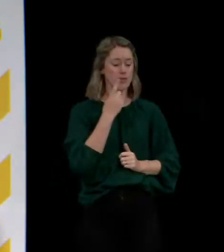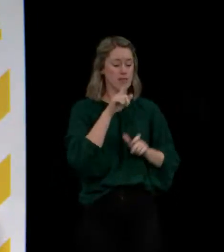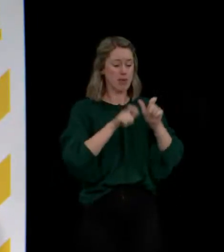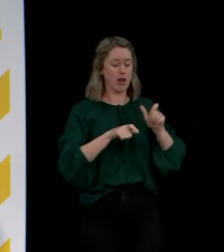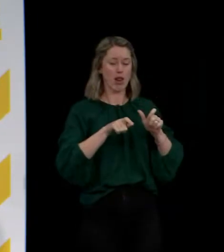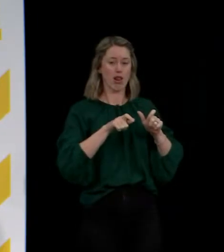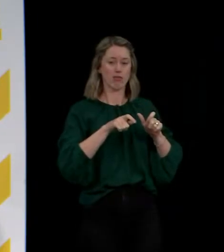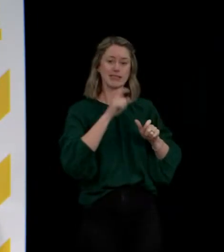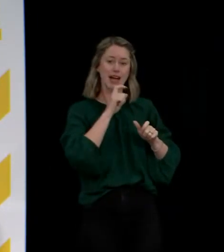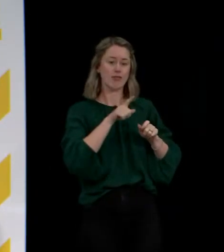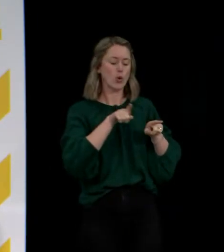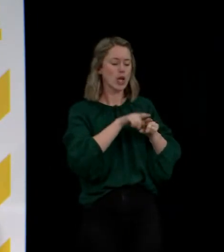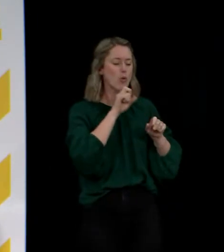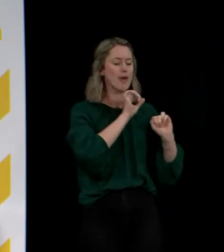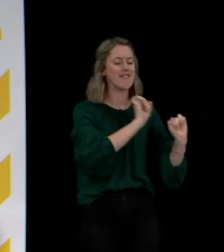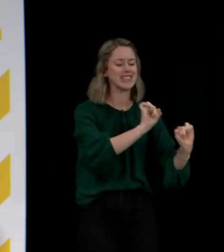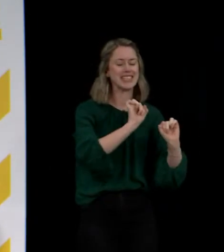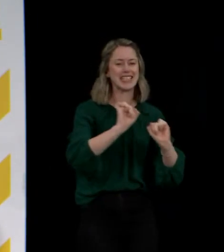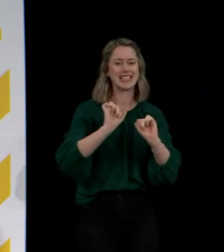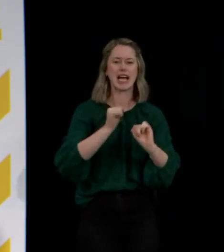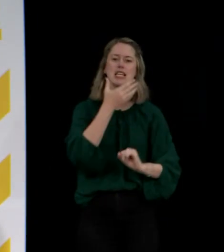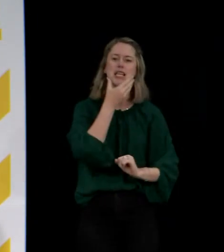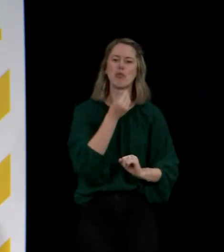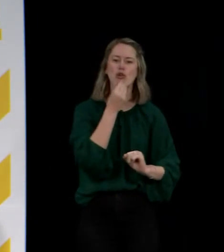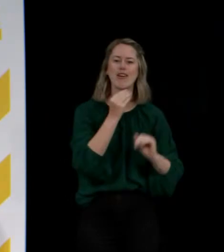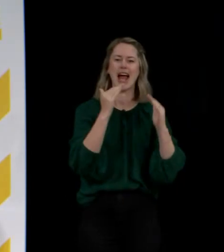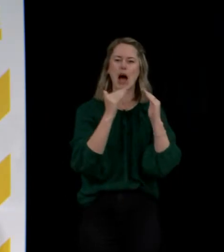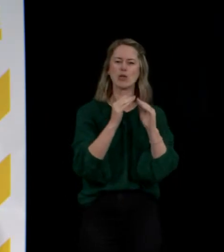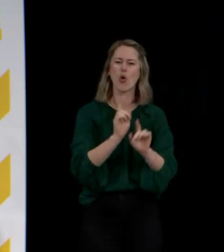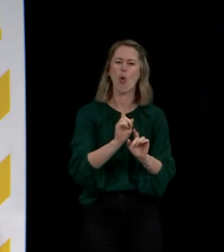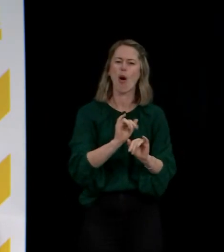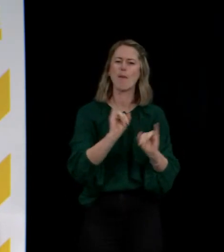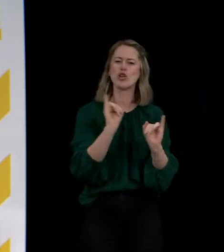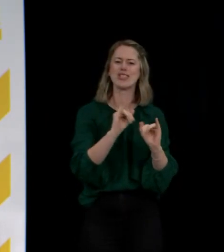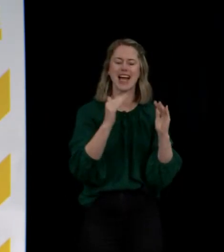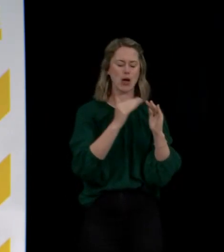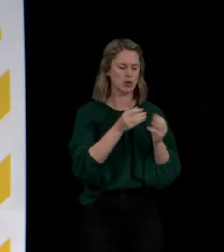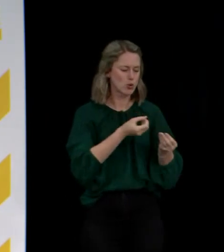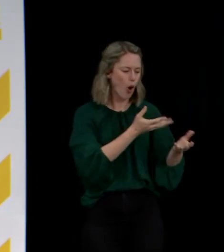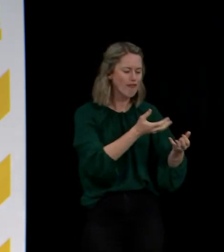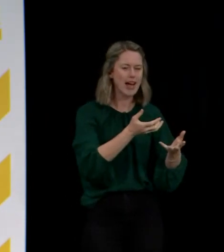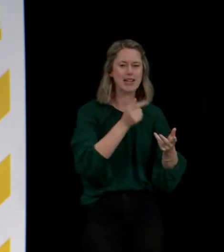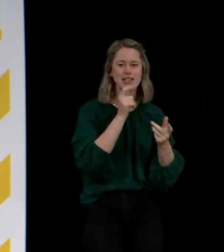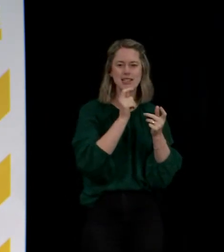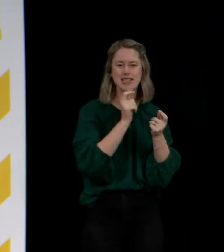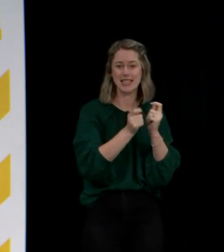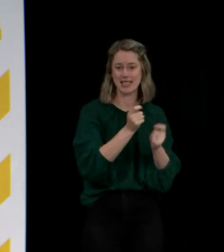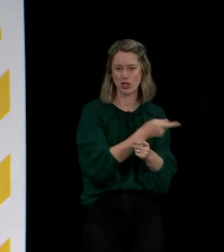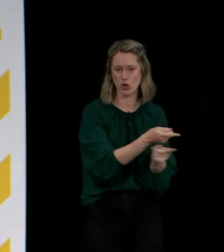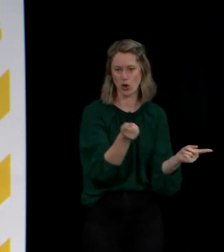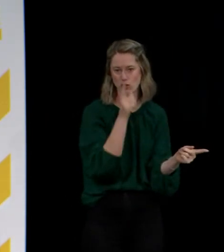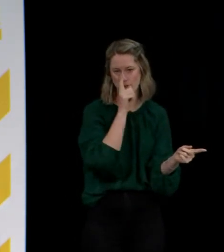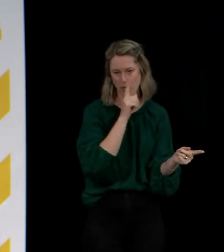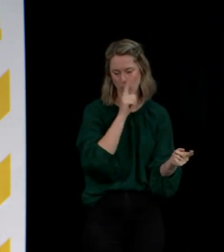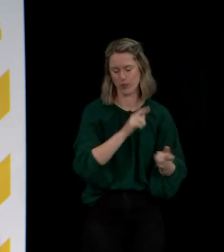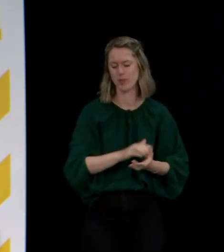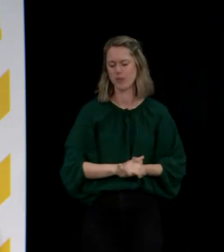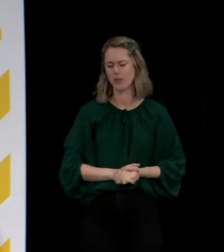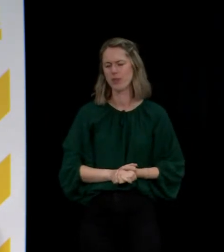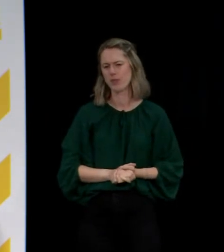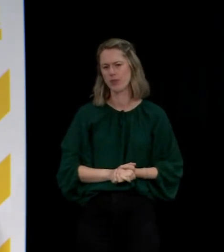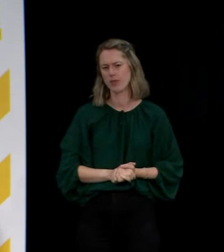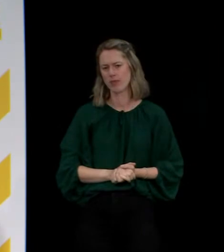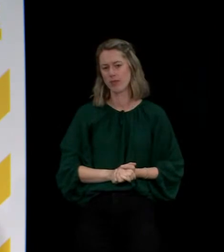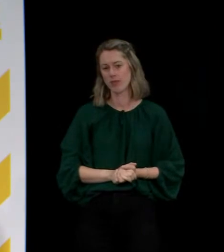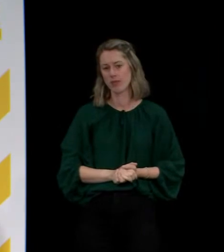and emergency housing sites over coming days to offer testing to all those residents there. Most important, though, for